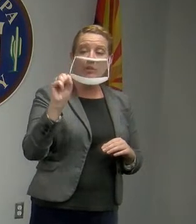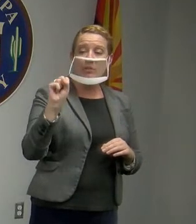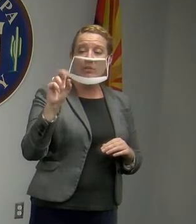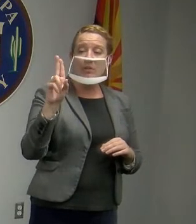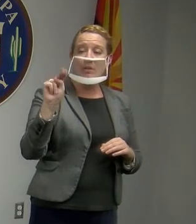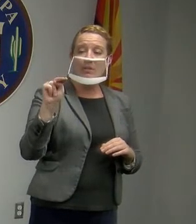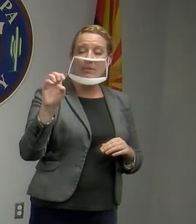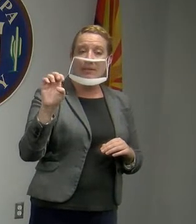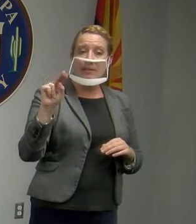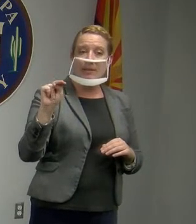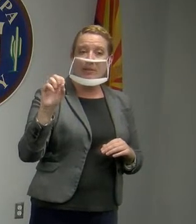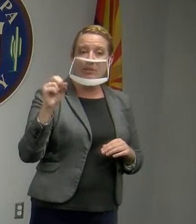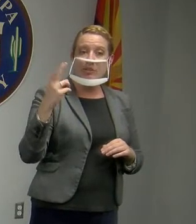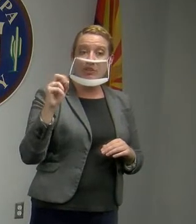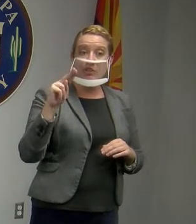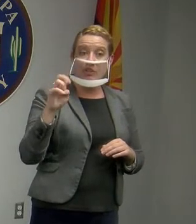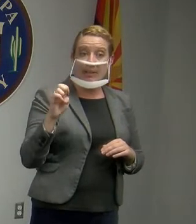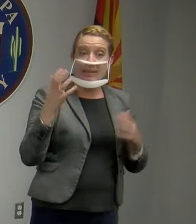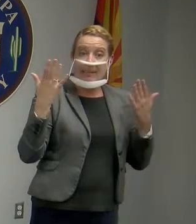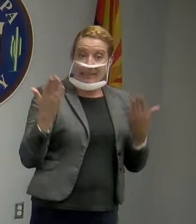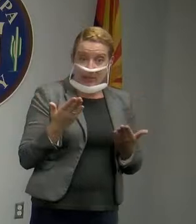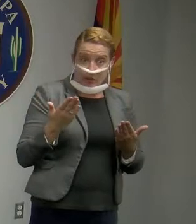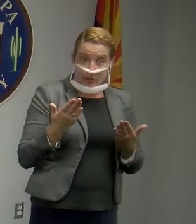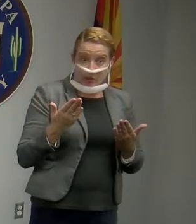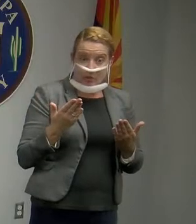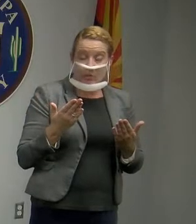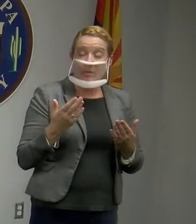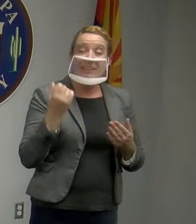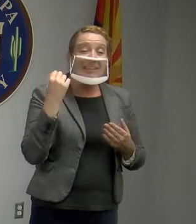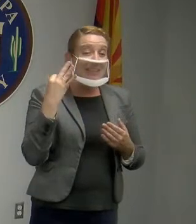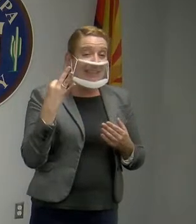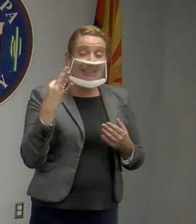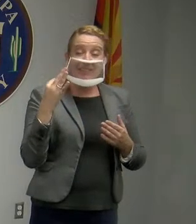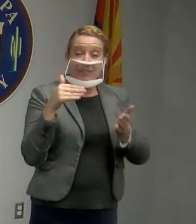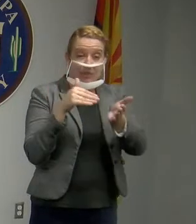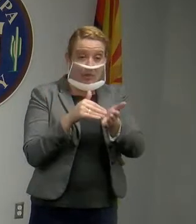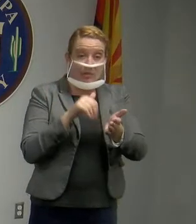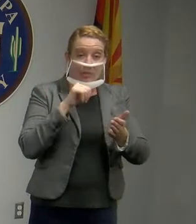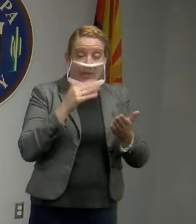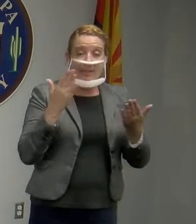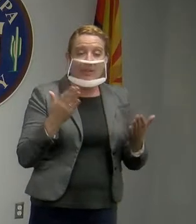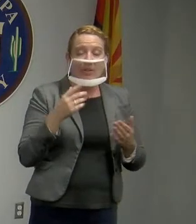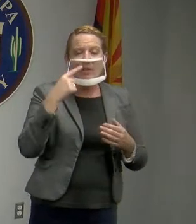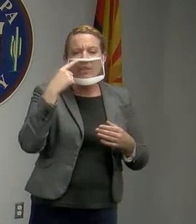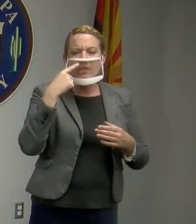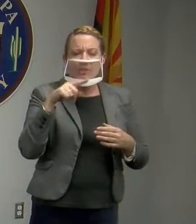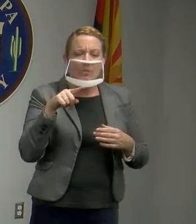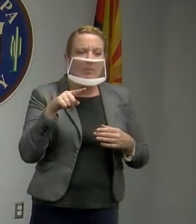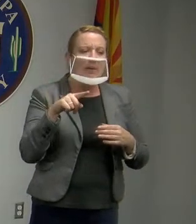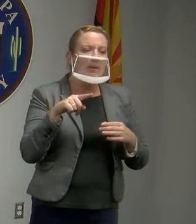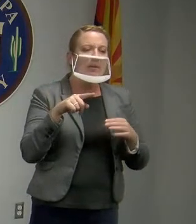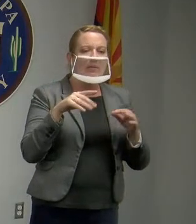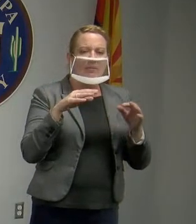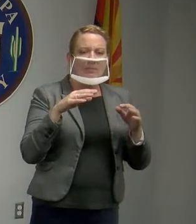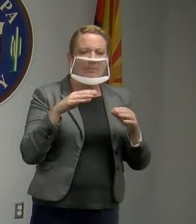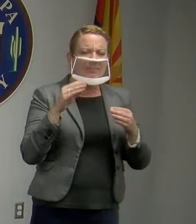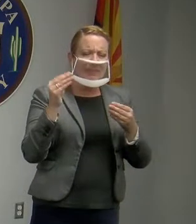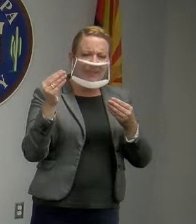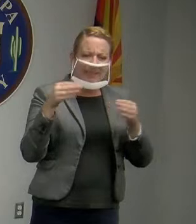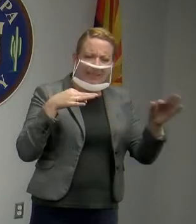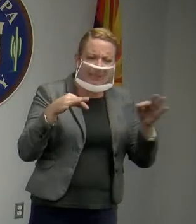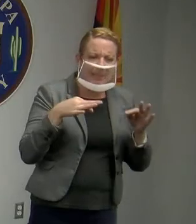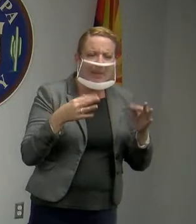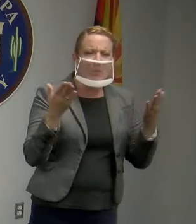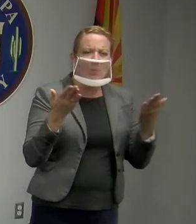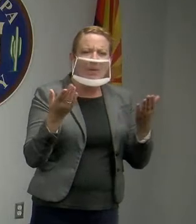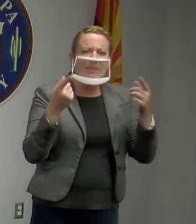here? If not, Fields, could you please address what is happening inside the medical examiner's